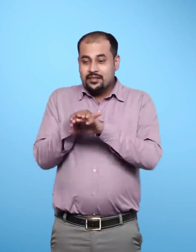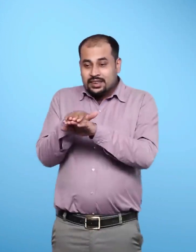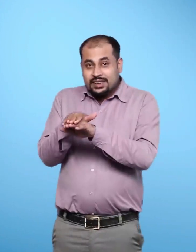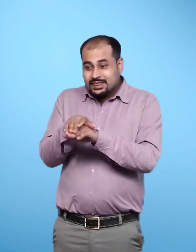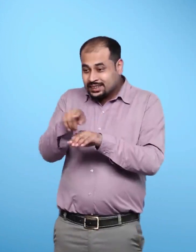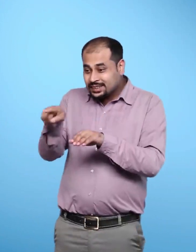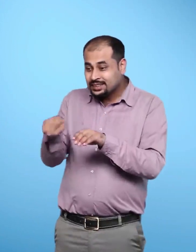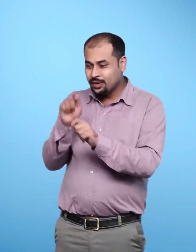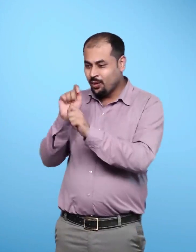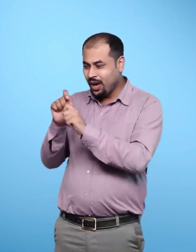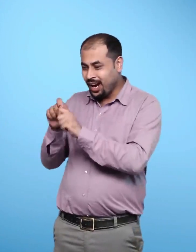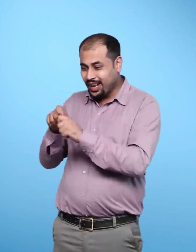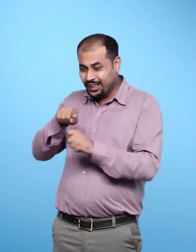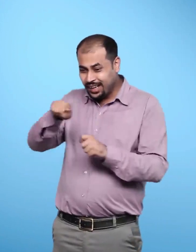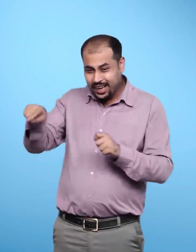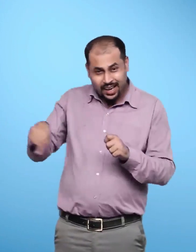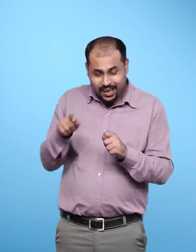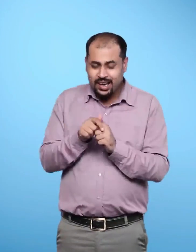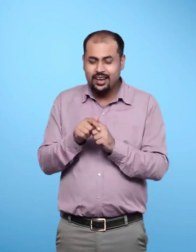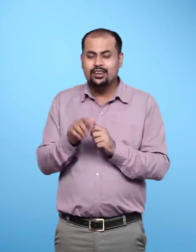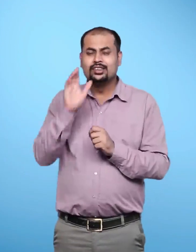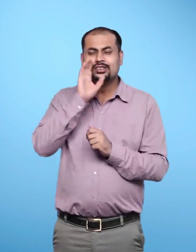Songs sung by fishermen are beautiful.